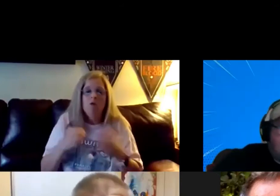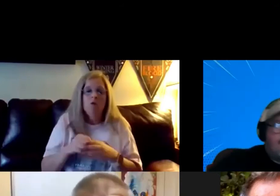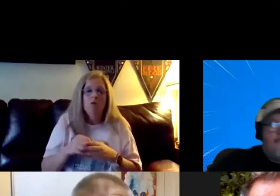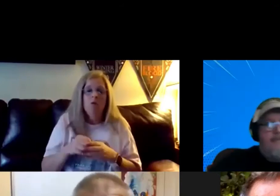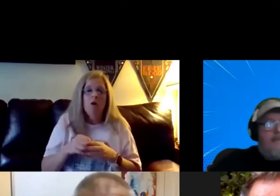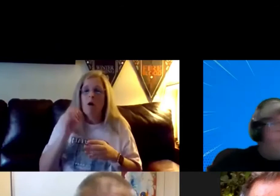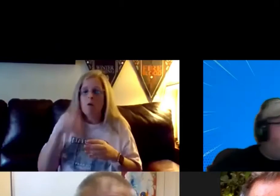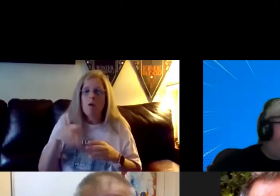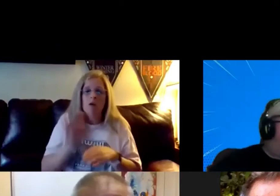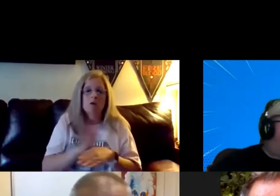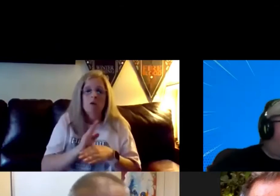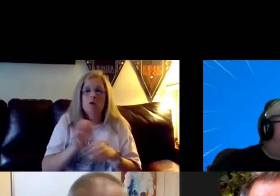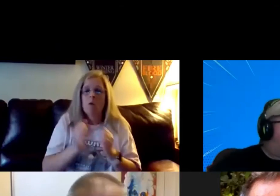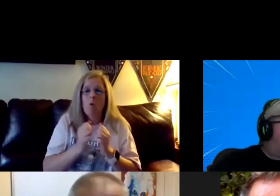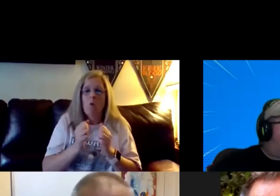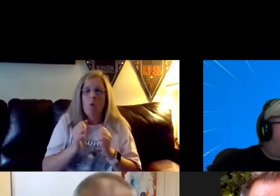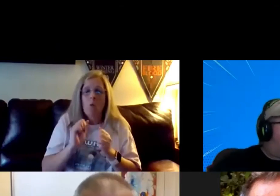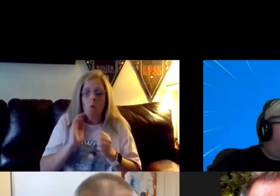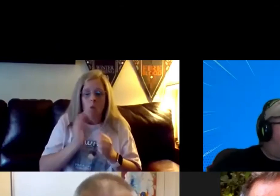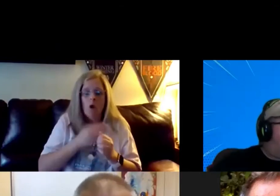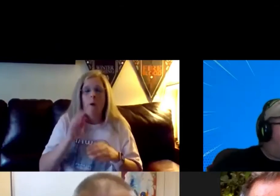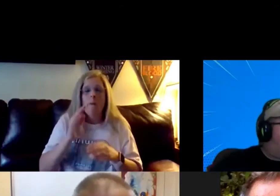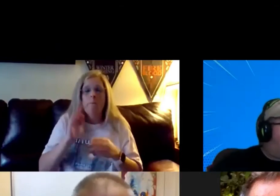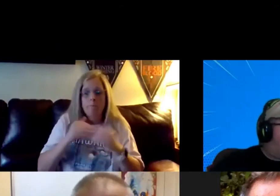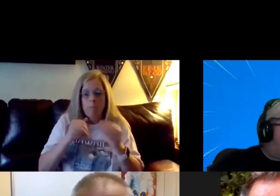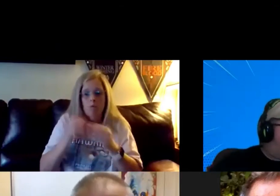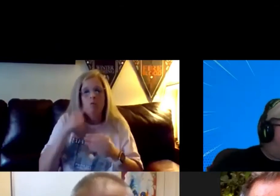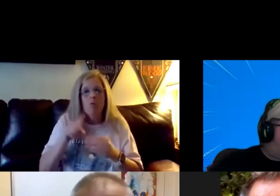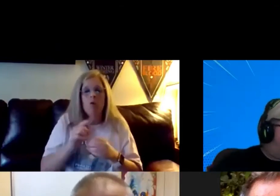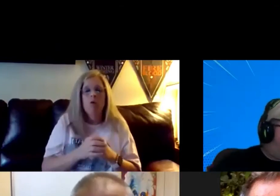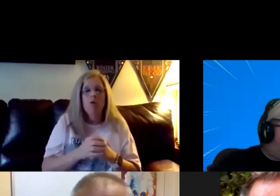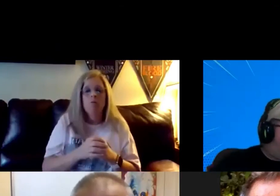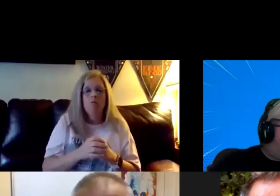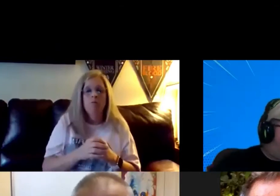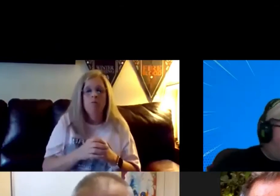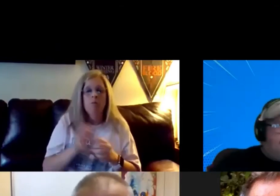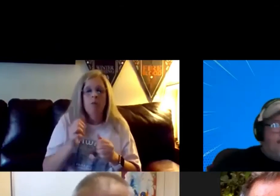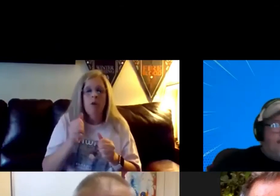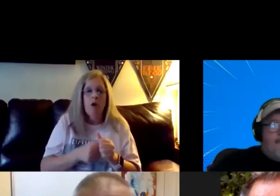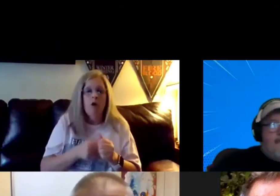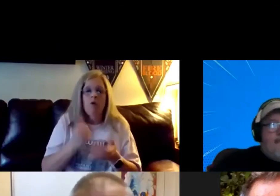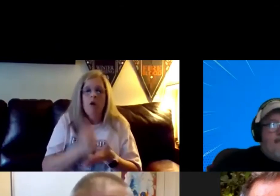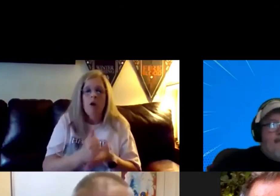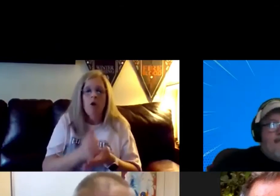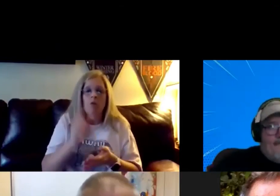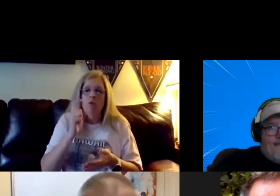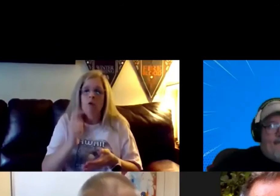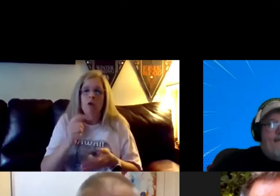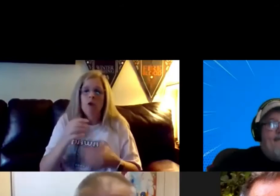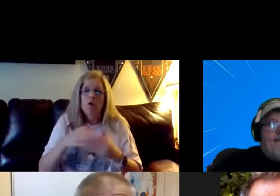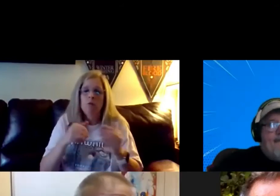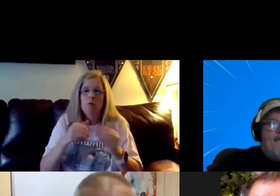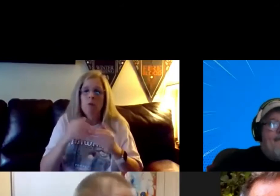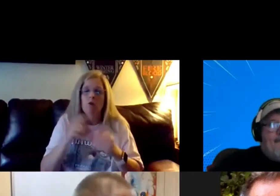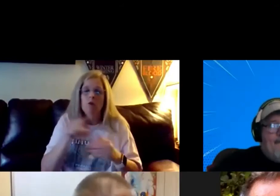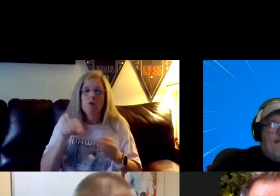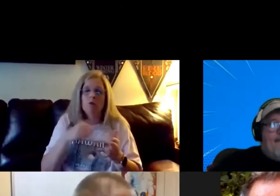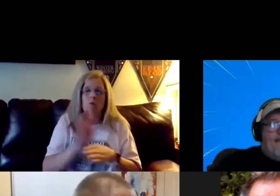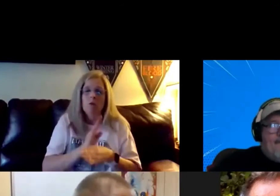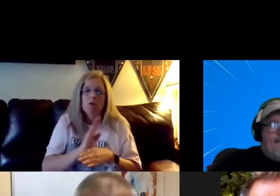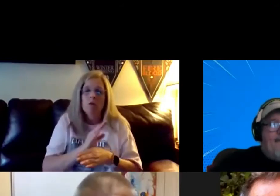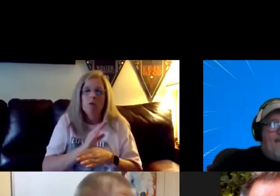for you. But, you know, all I'm trying to really say is there's every bit of help that you need to build this business is available